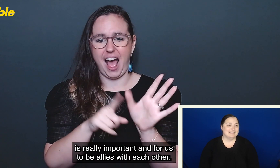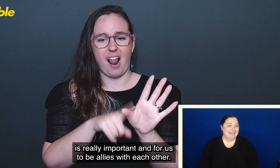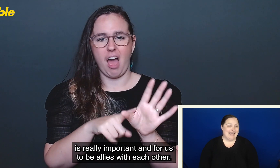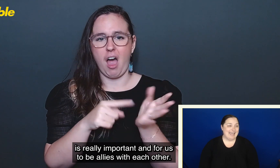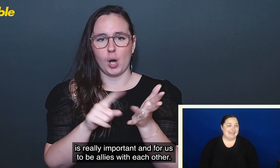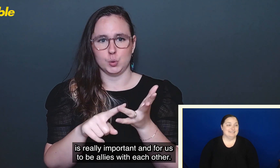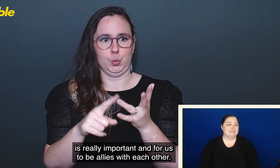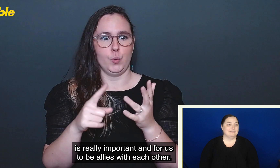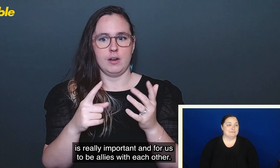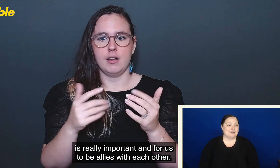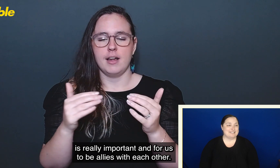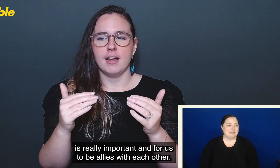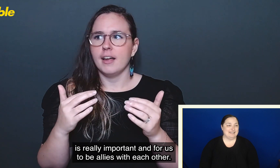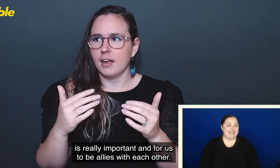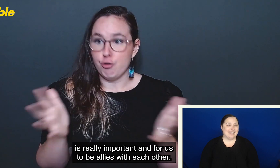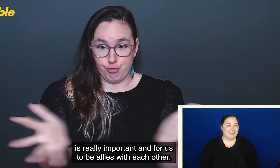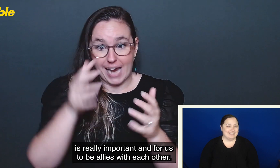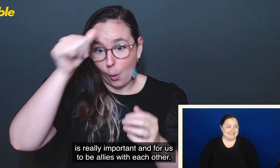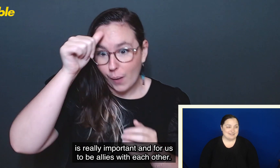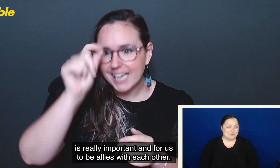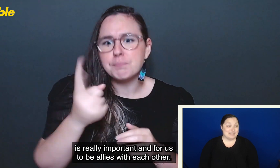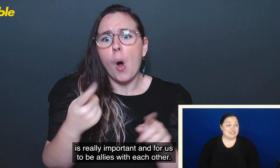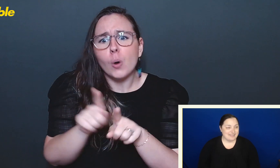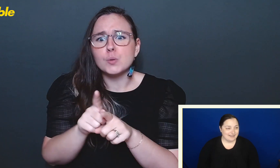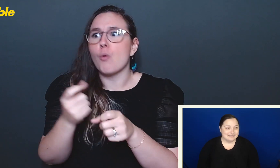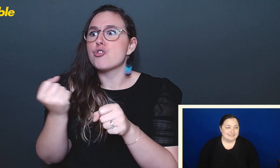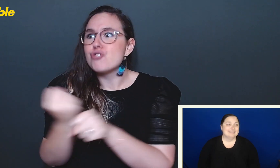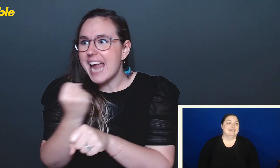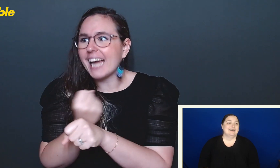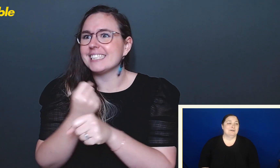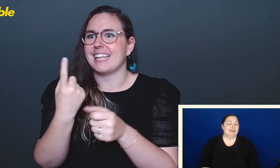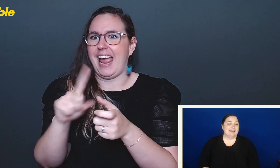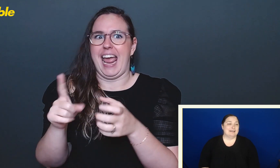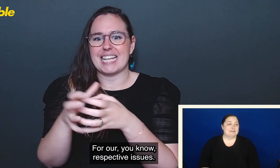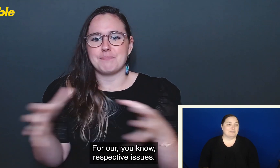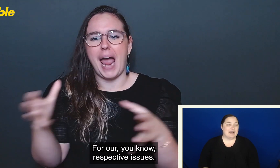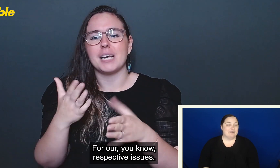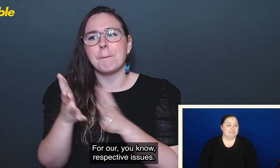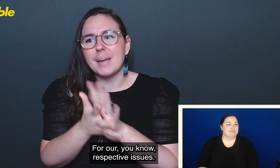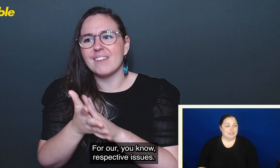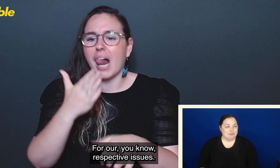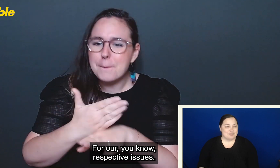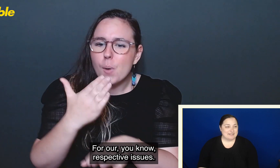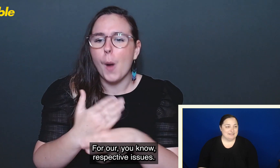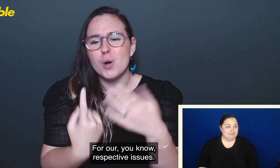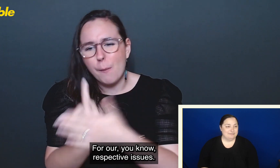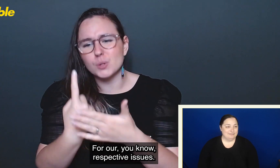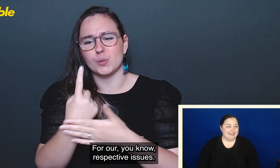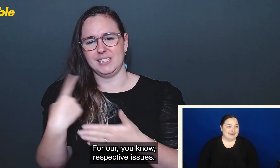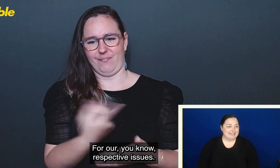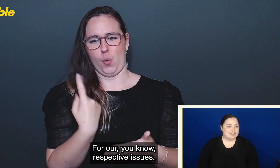important. And for us to be allies with each other for our,